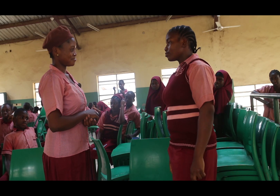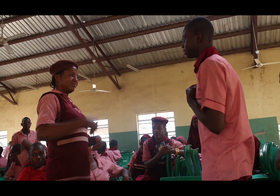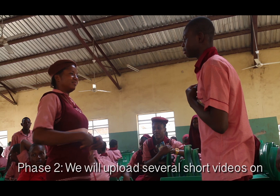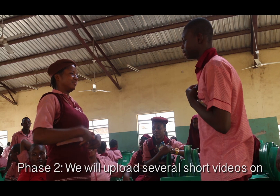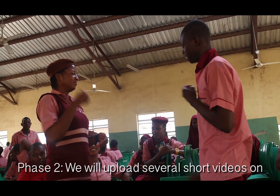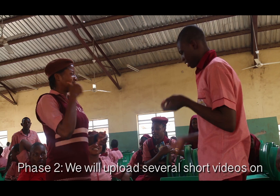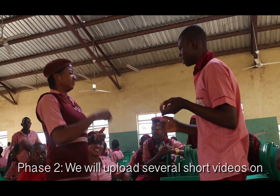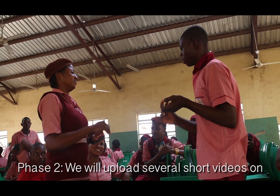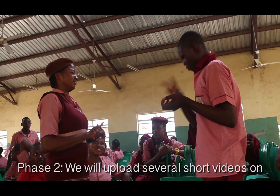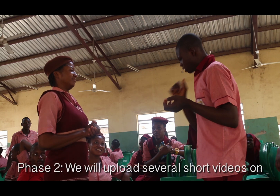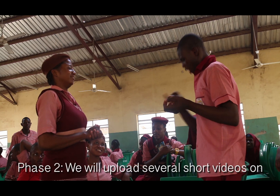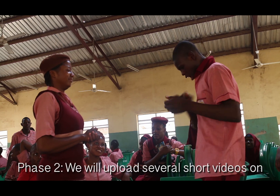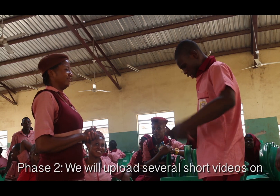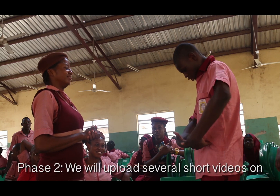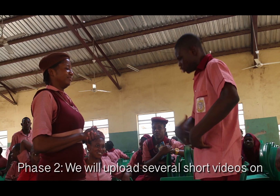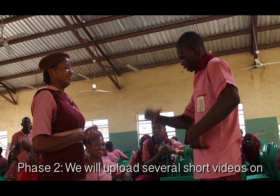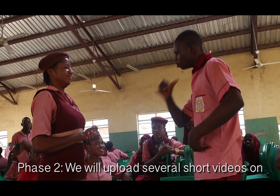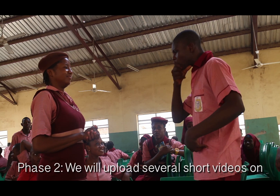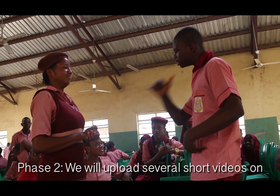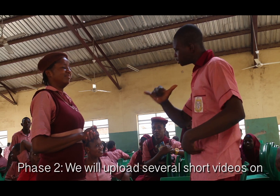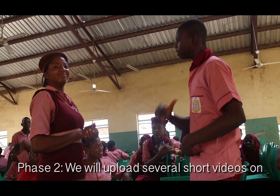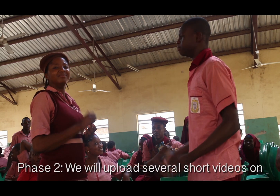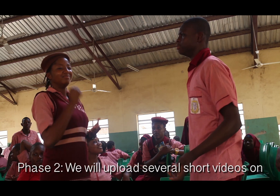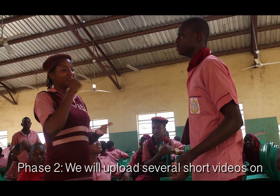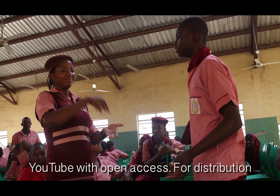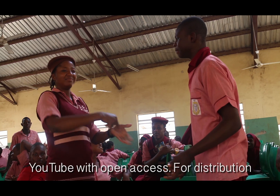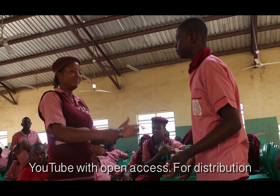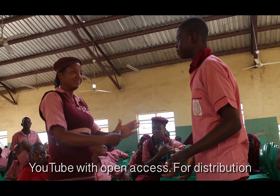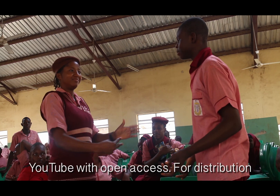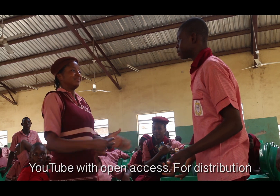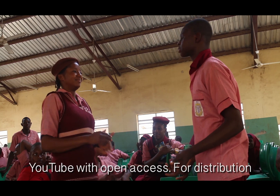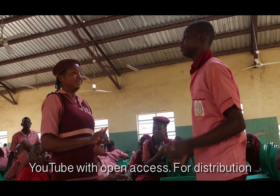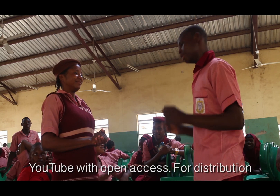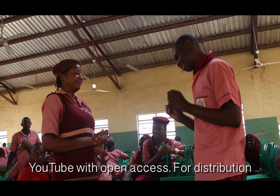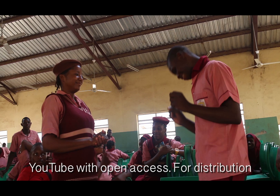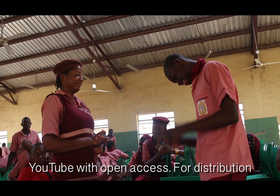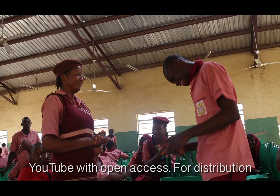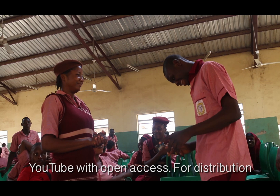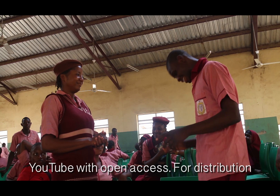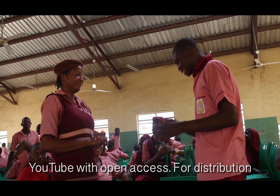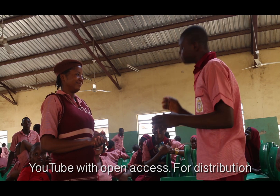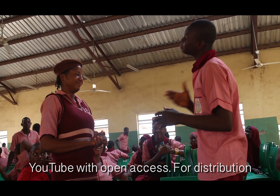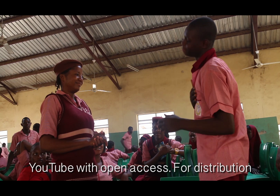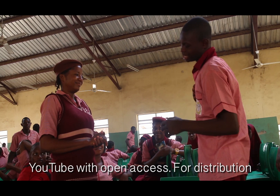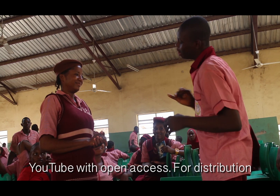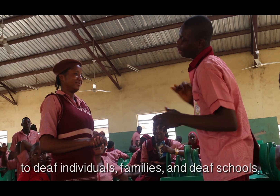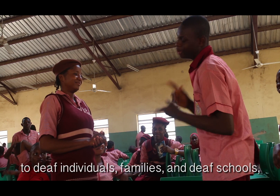Phase 2 We will upload several short videos on YouTube with open access for distribution to